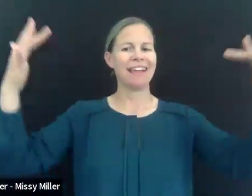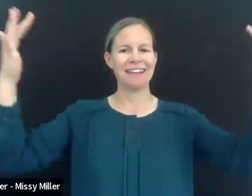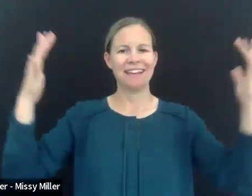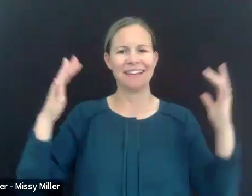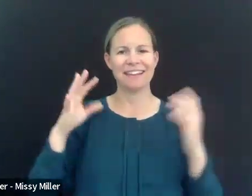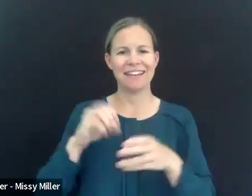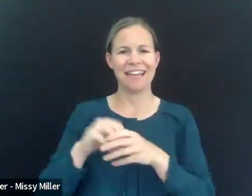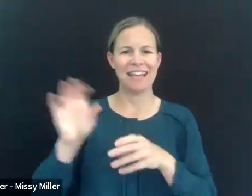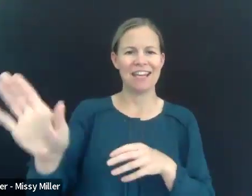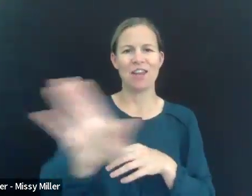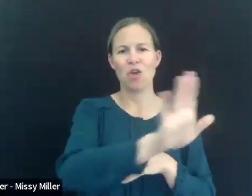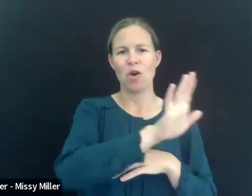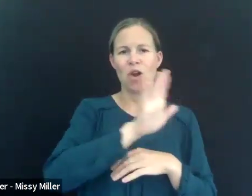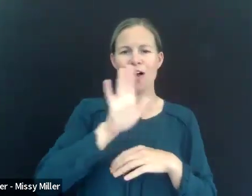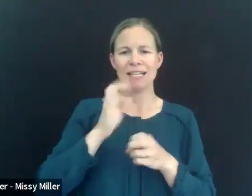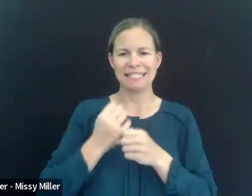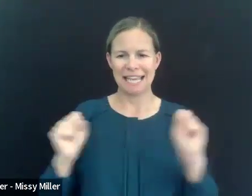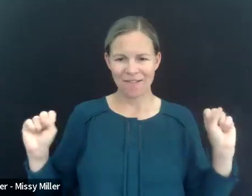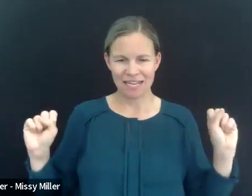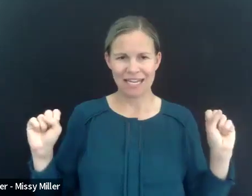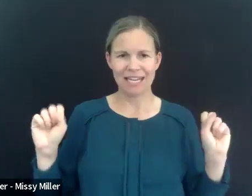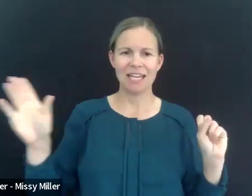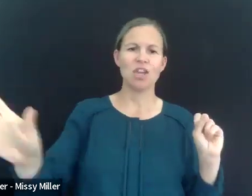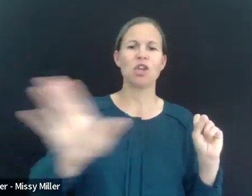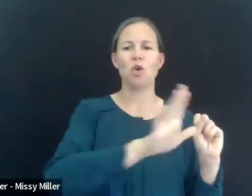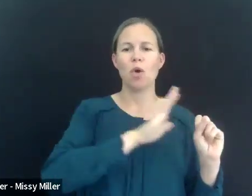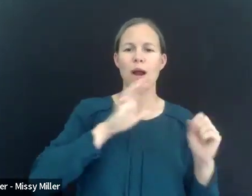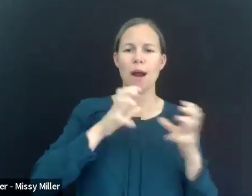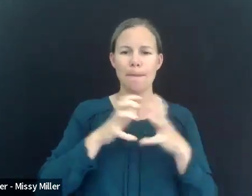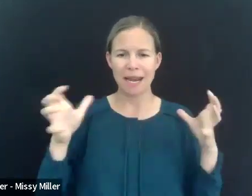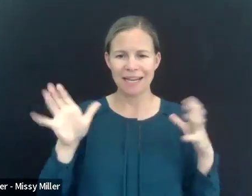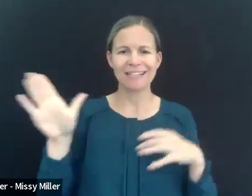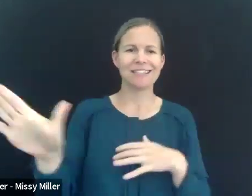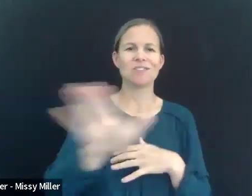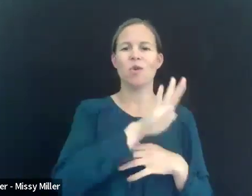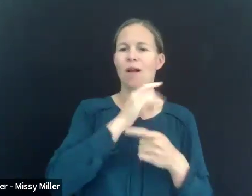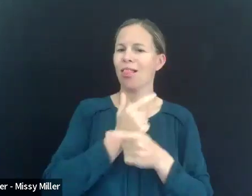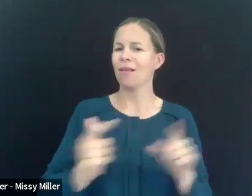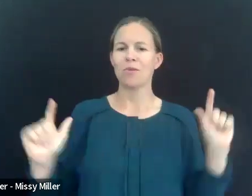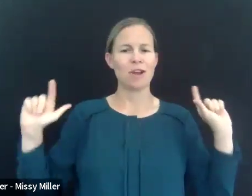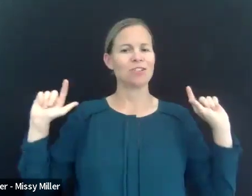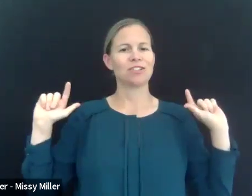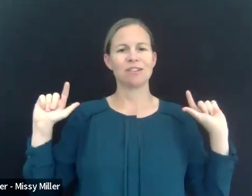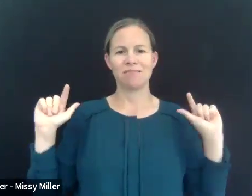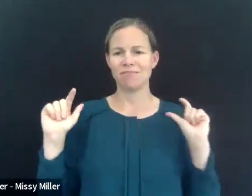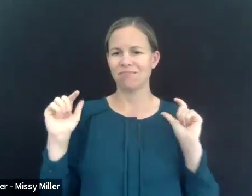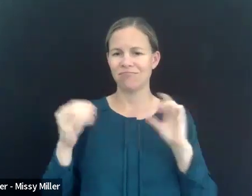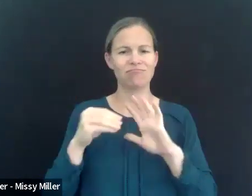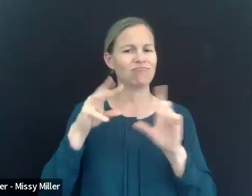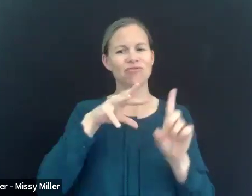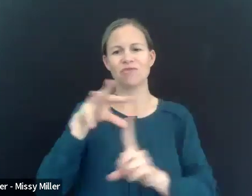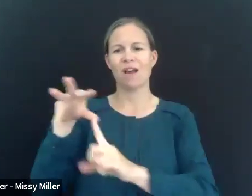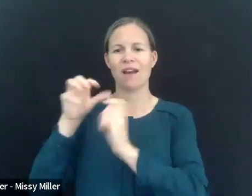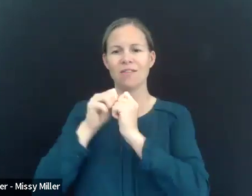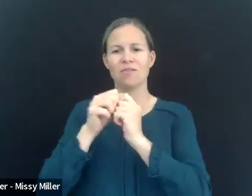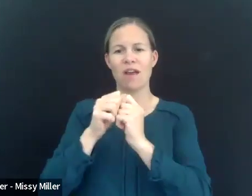in your safety, your abundance, your liberation, and shine together in all